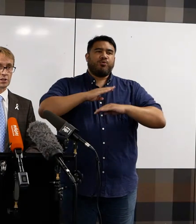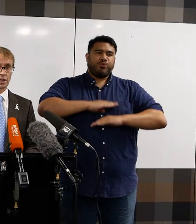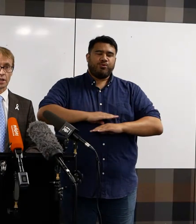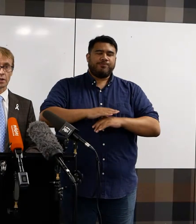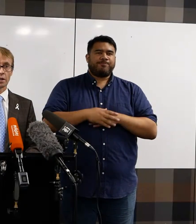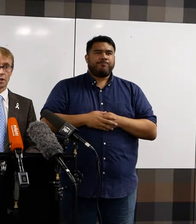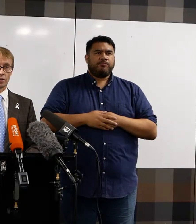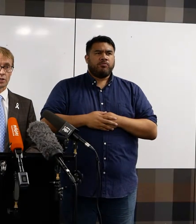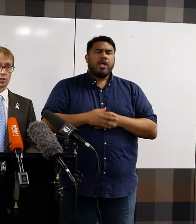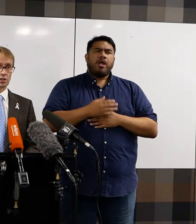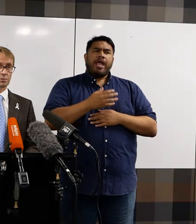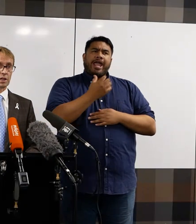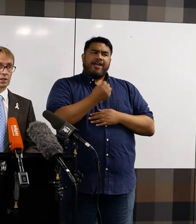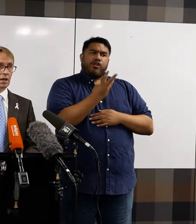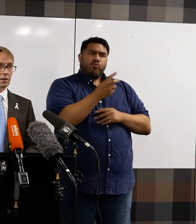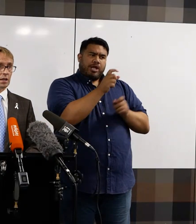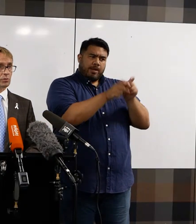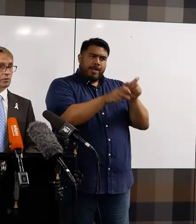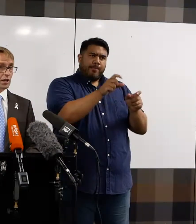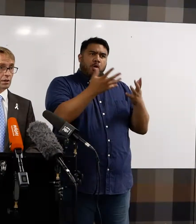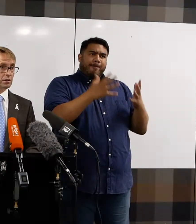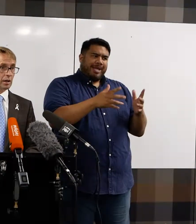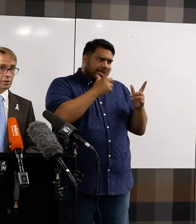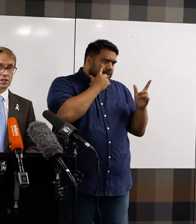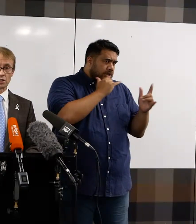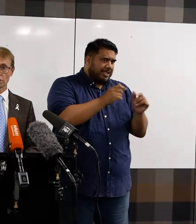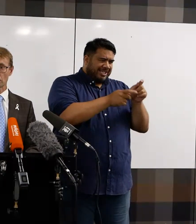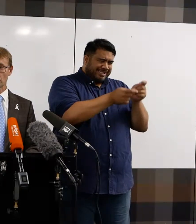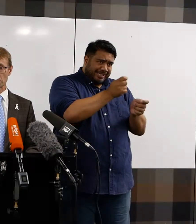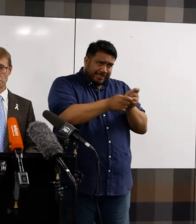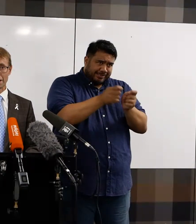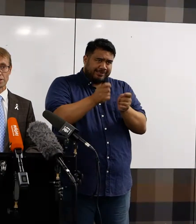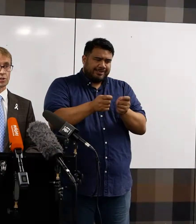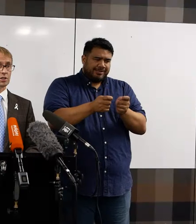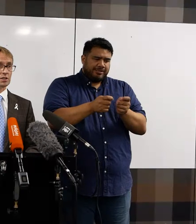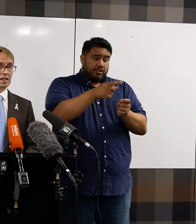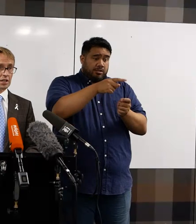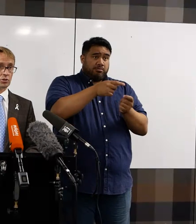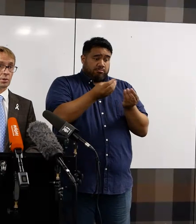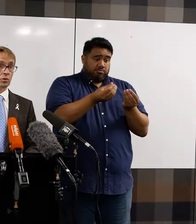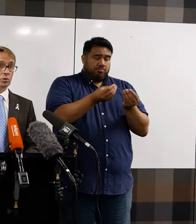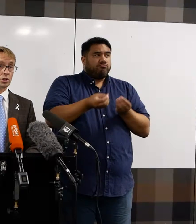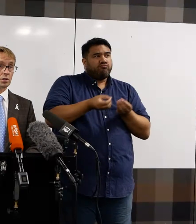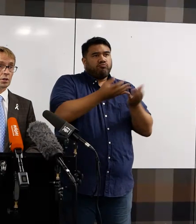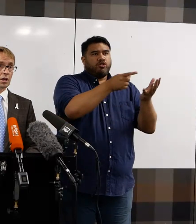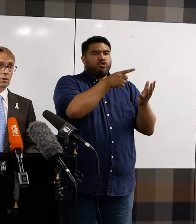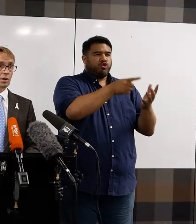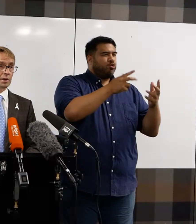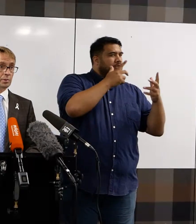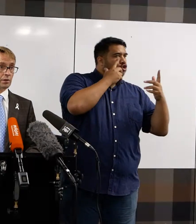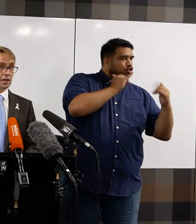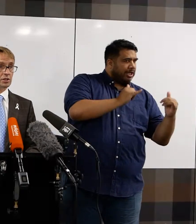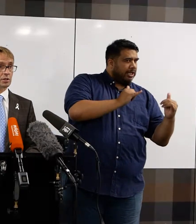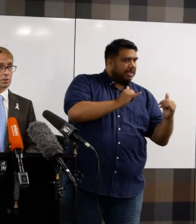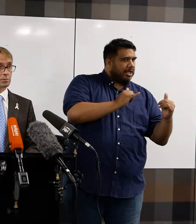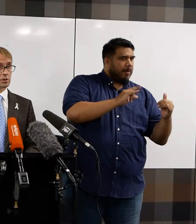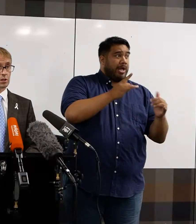with ESR that are just being done, as we've done a number of tests over recent days, just as an extra precaution